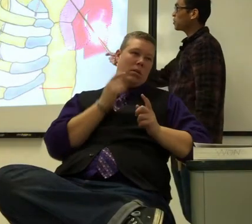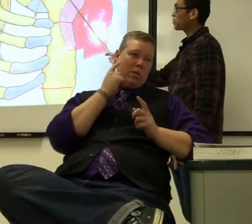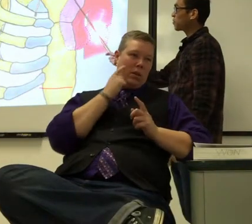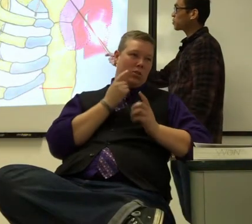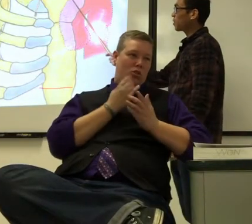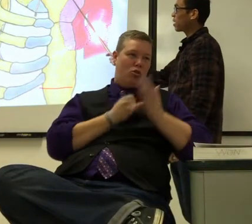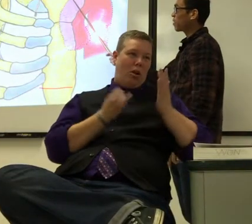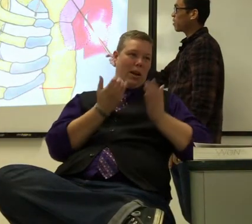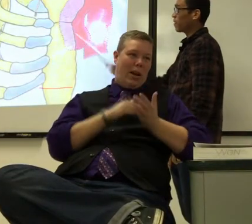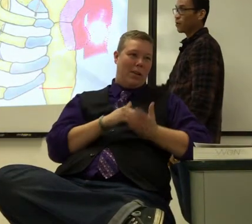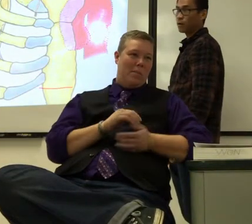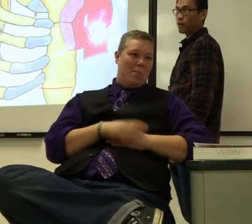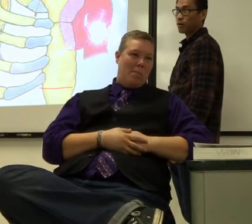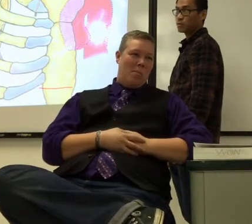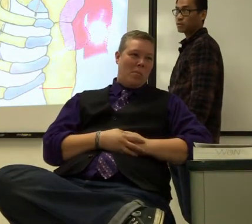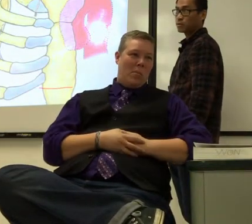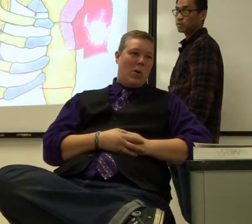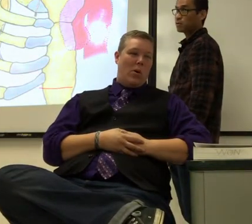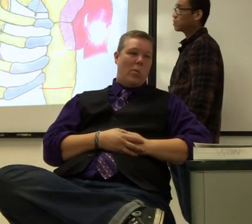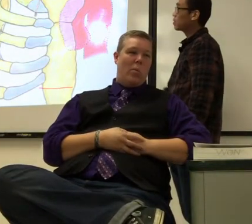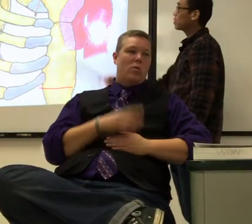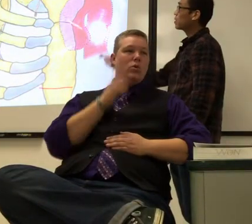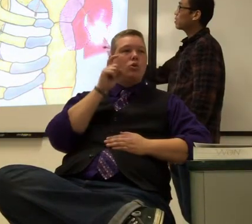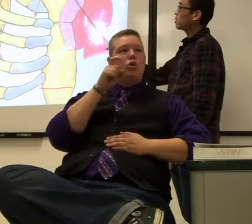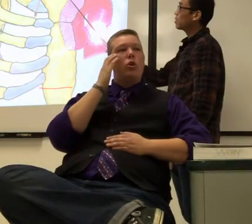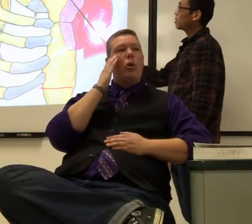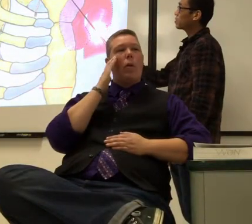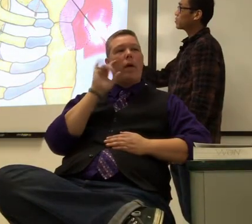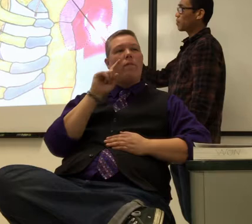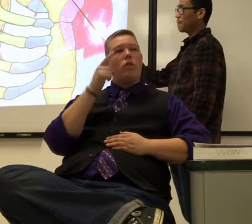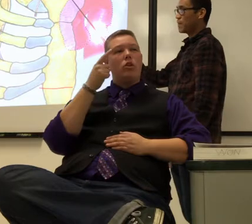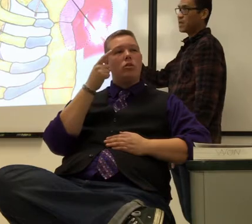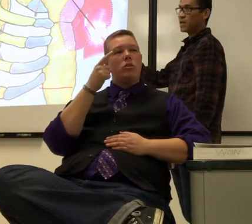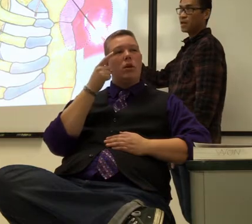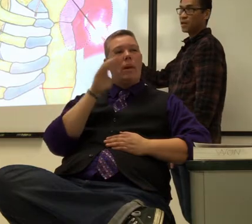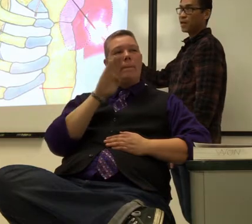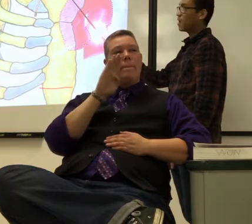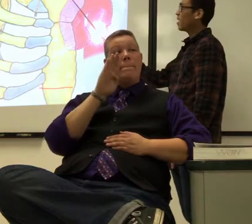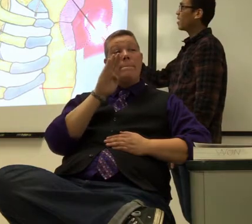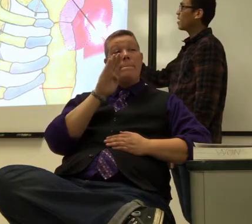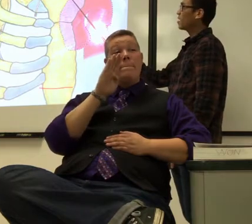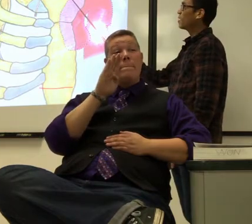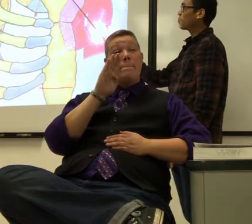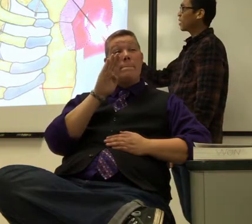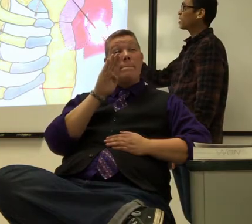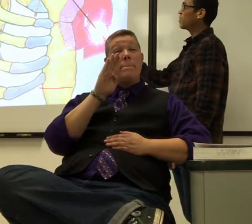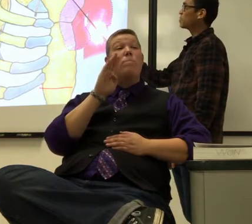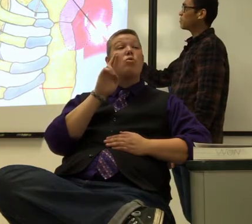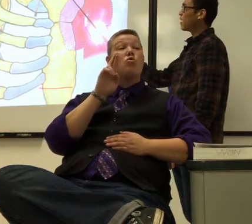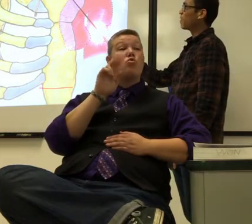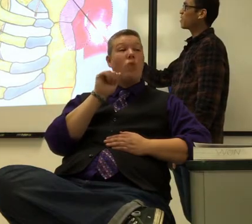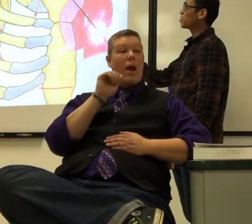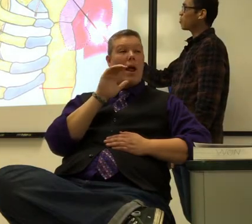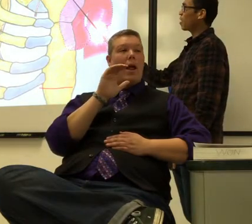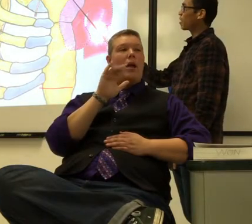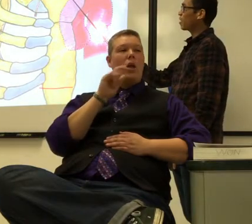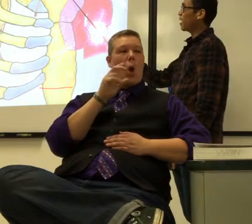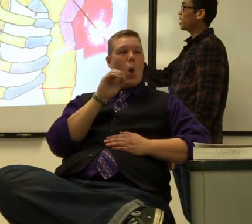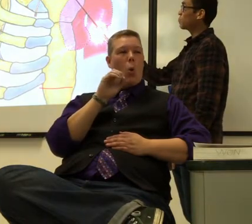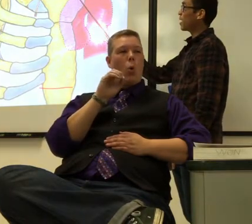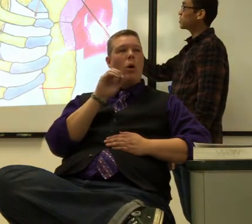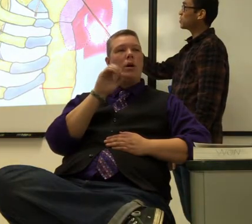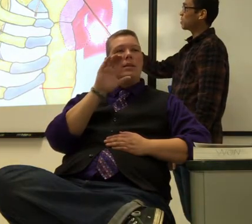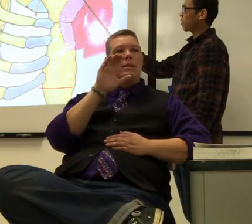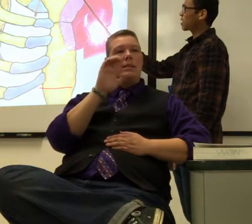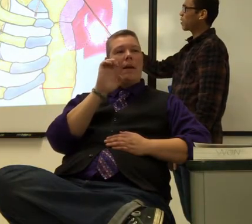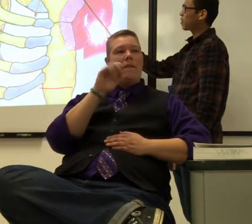should know this first one coming off the aortic arch. Starts with a B. Brachial cephalic trunk. And